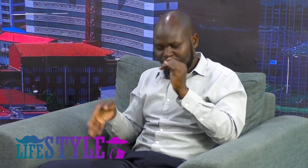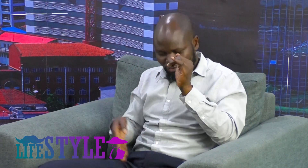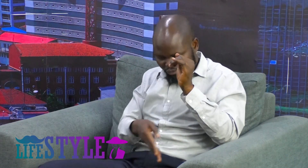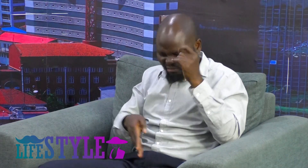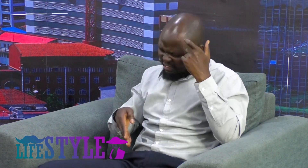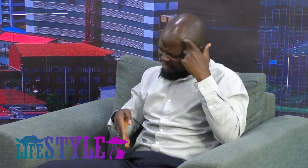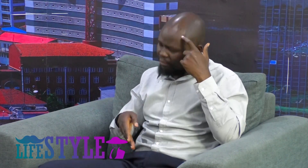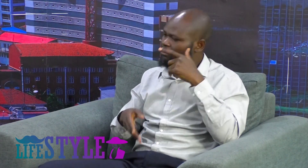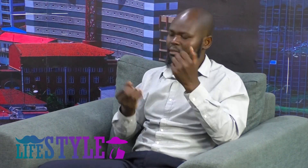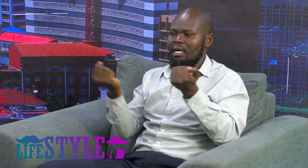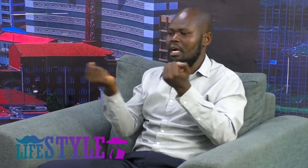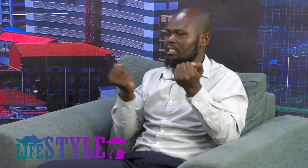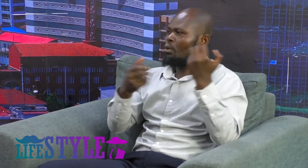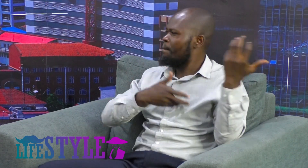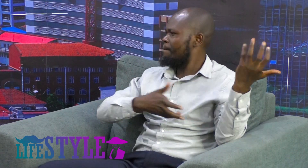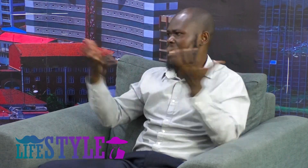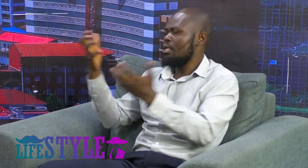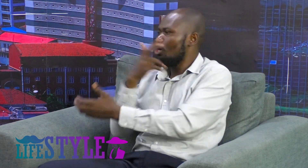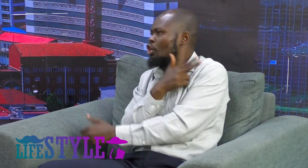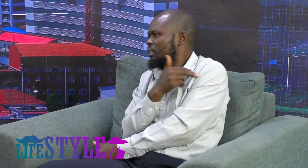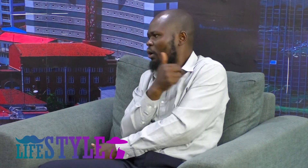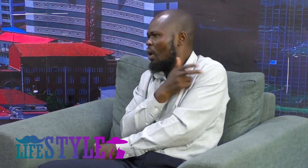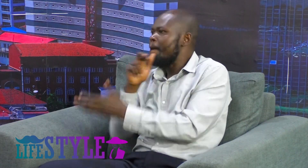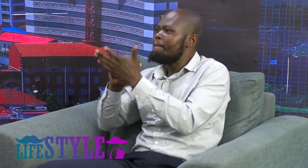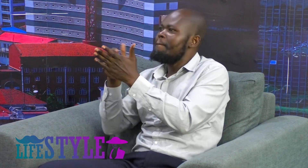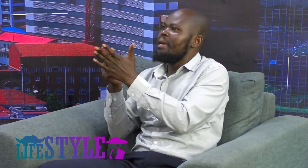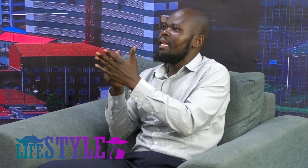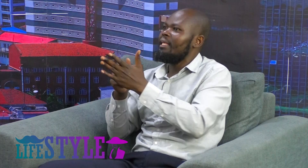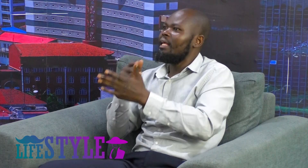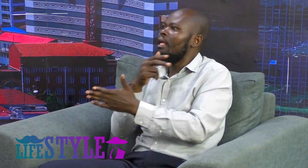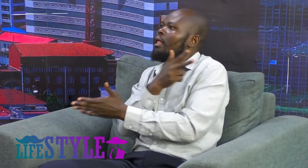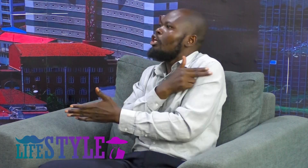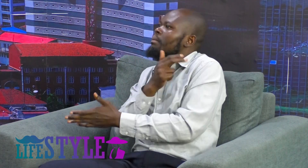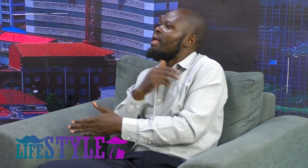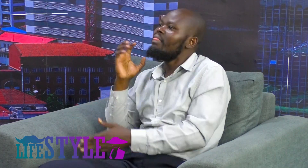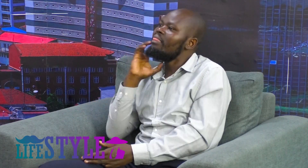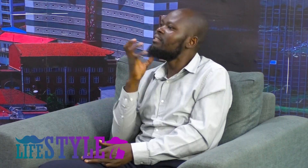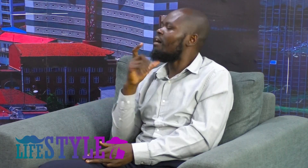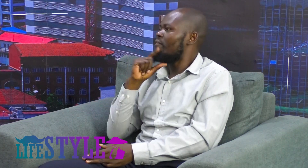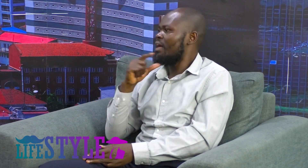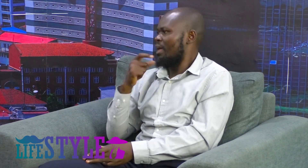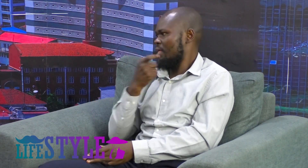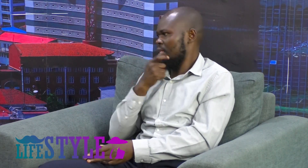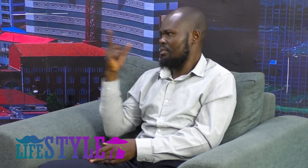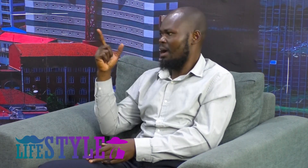my mother that about the discomfort. Then they took me to hospital.